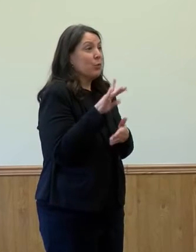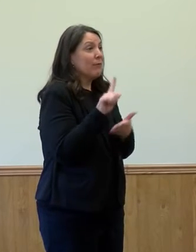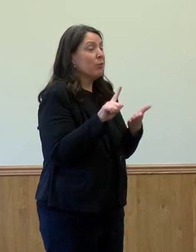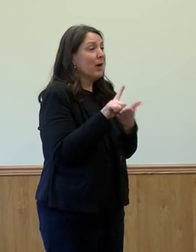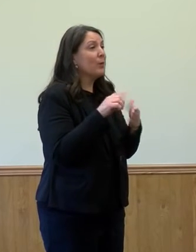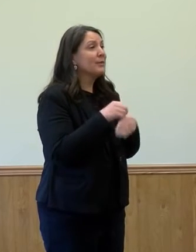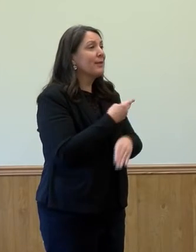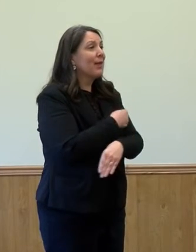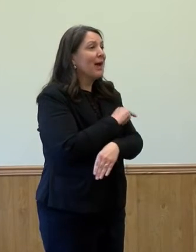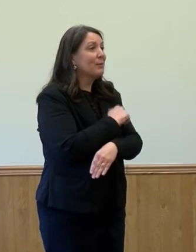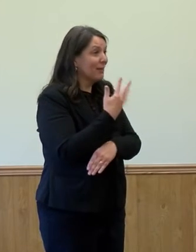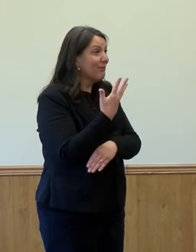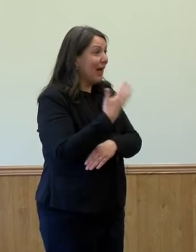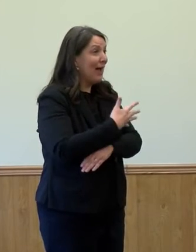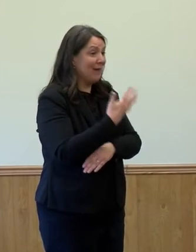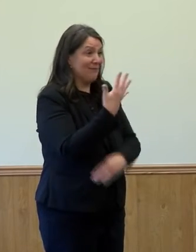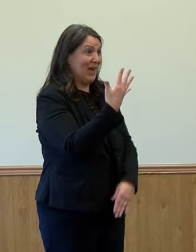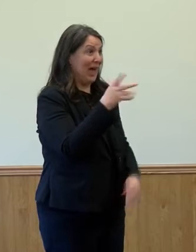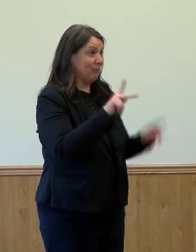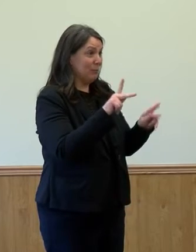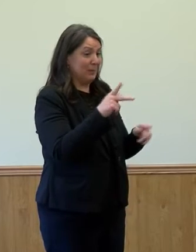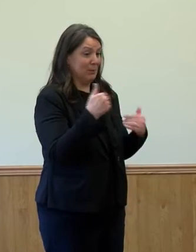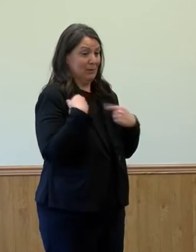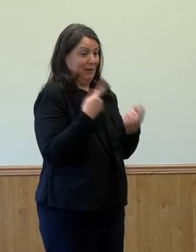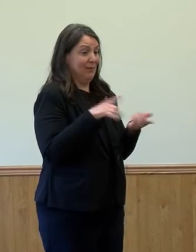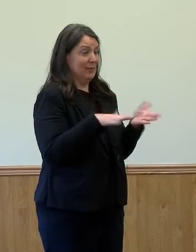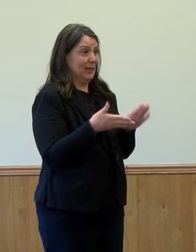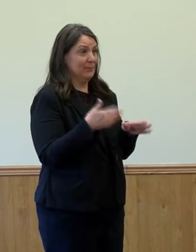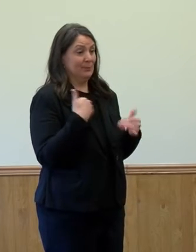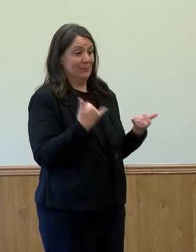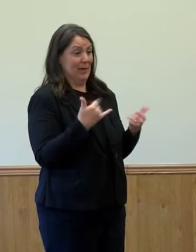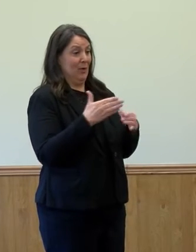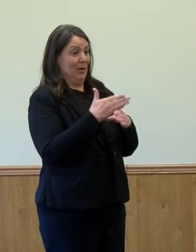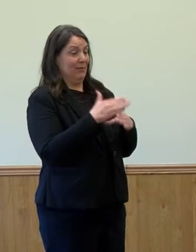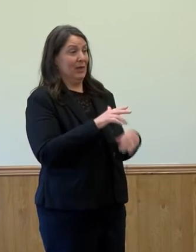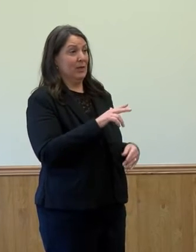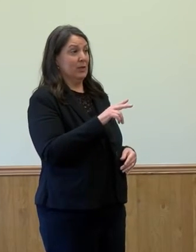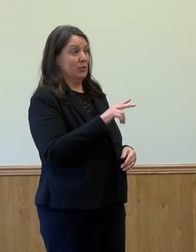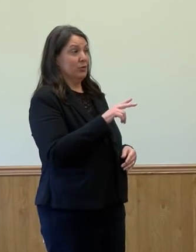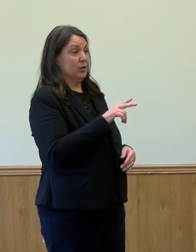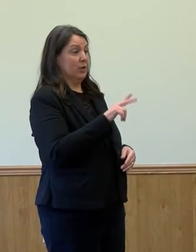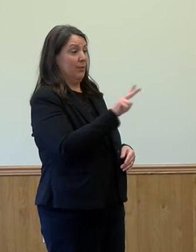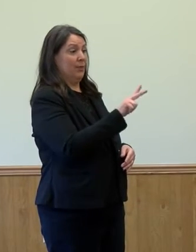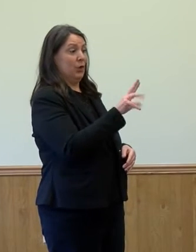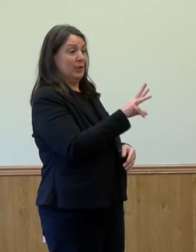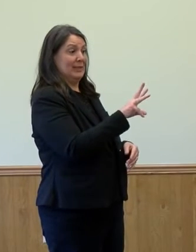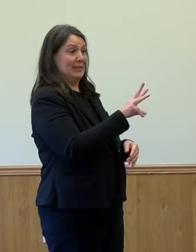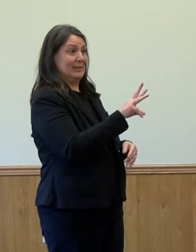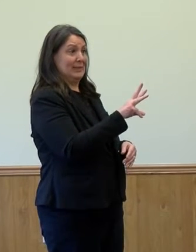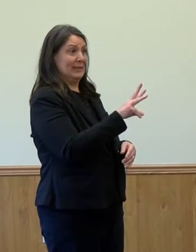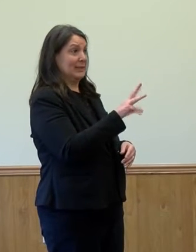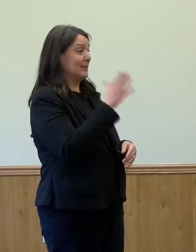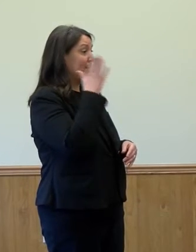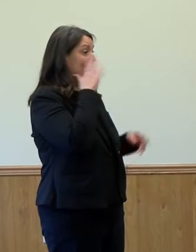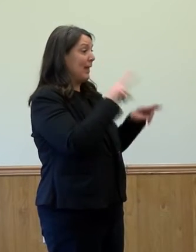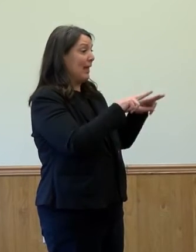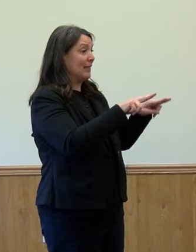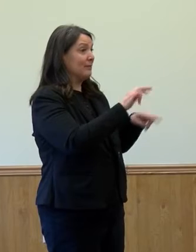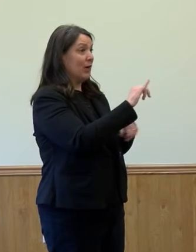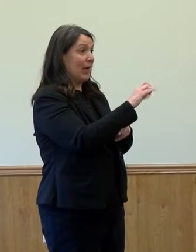systems. They are now averaging 36 ICU beds in use for COVID patients